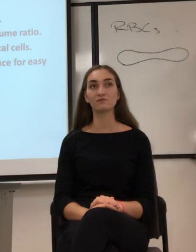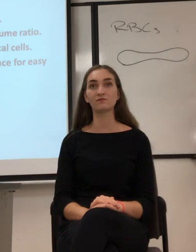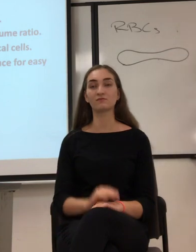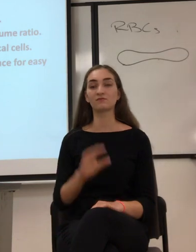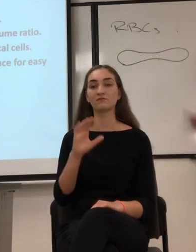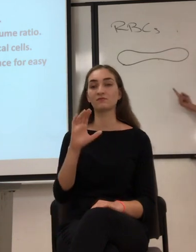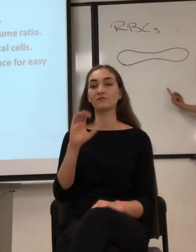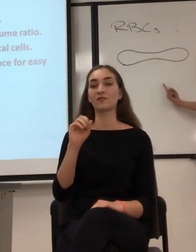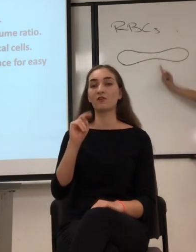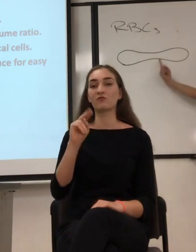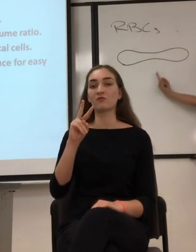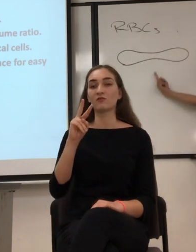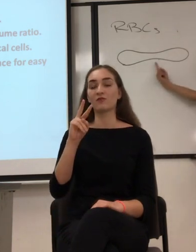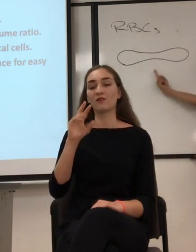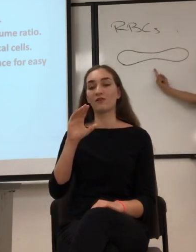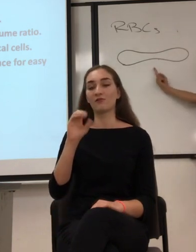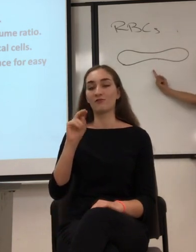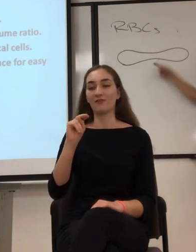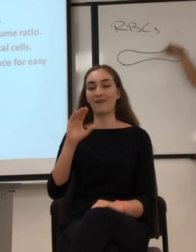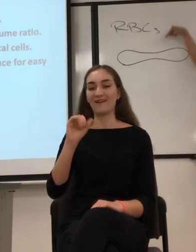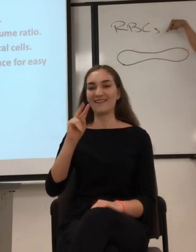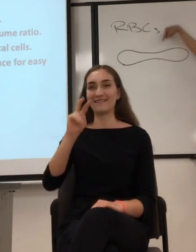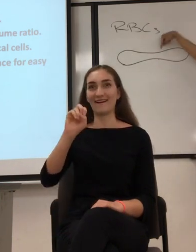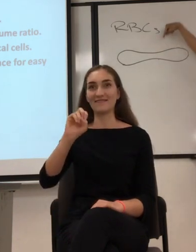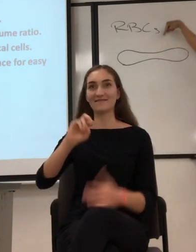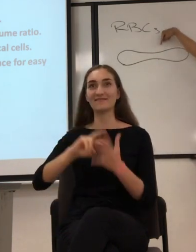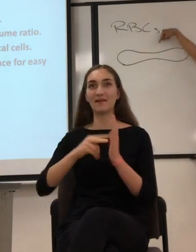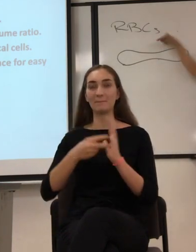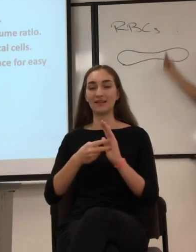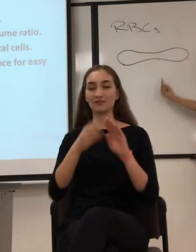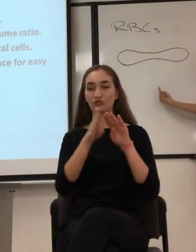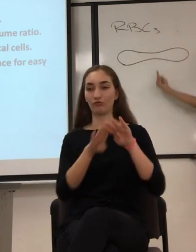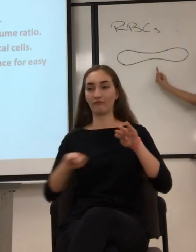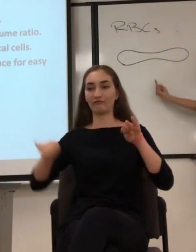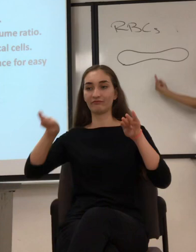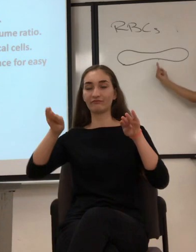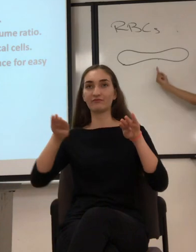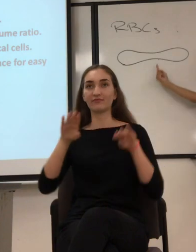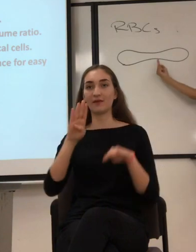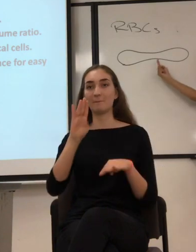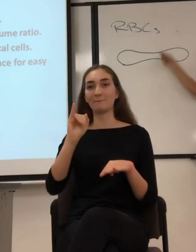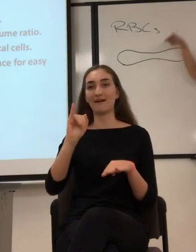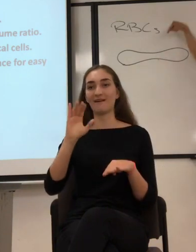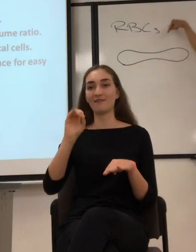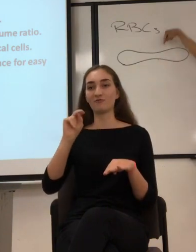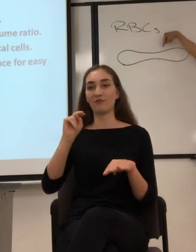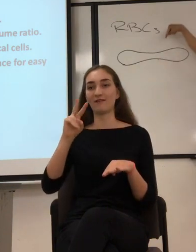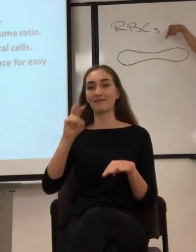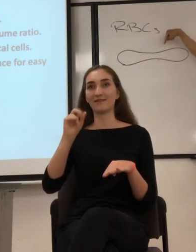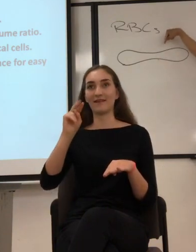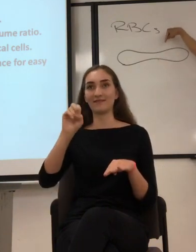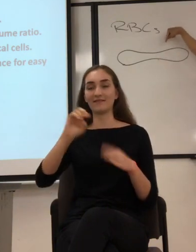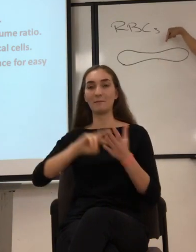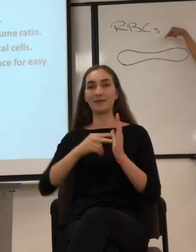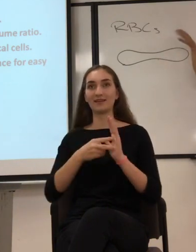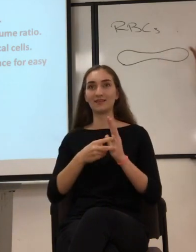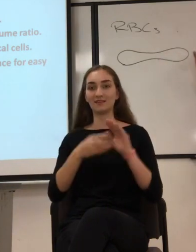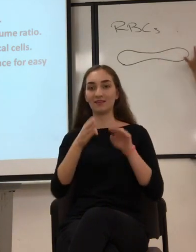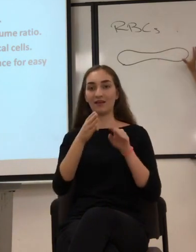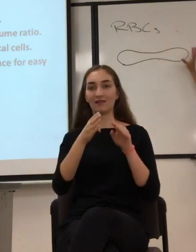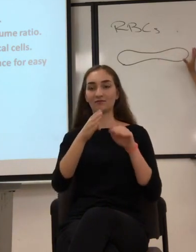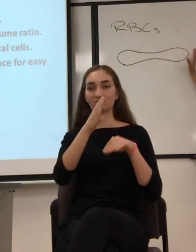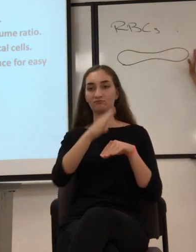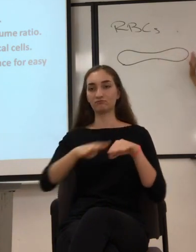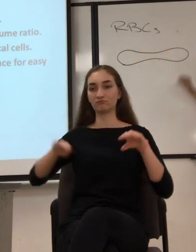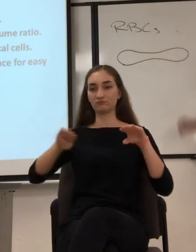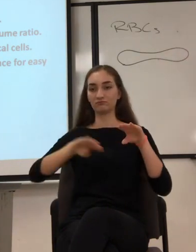Concave means it kind of curves away from you. So biconcave means it kind of curves in on both sides. So you're kind of